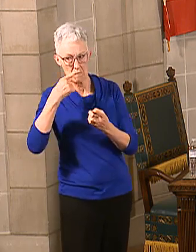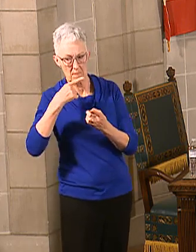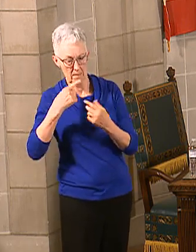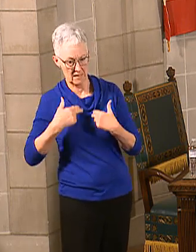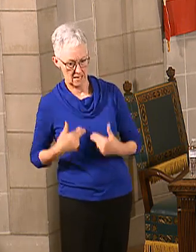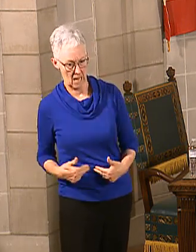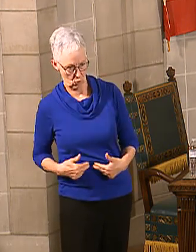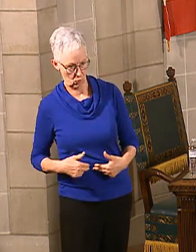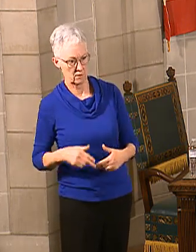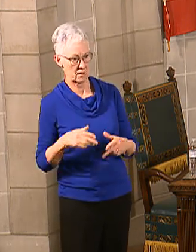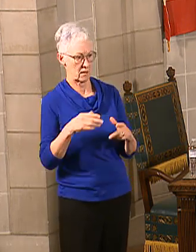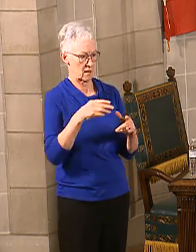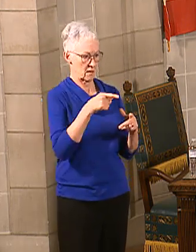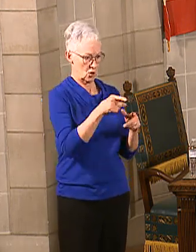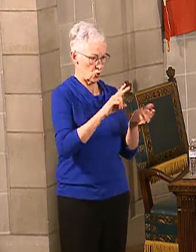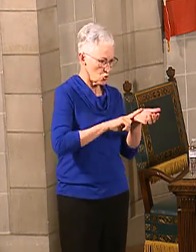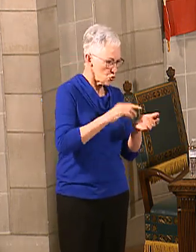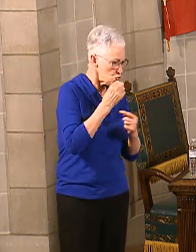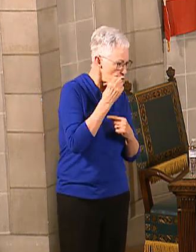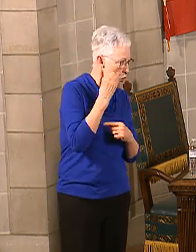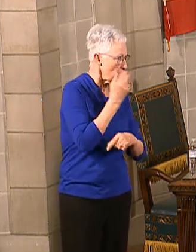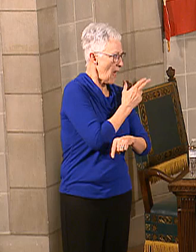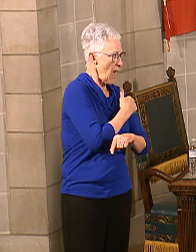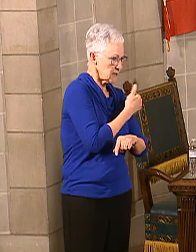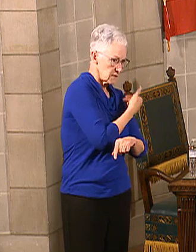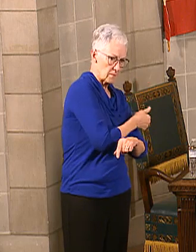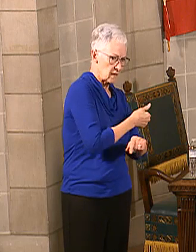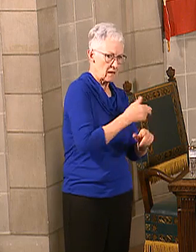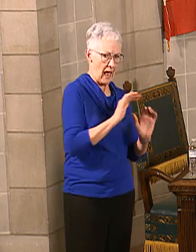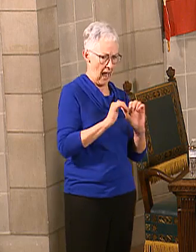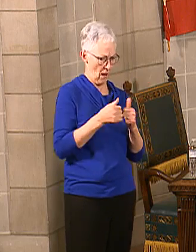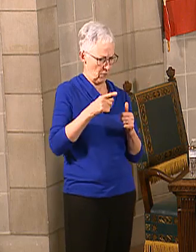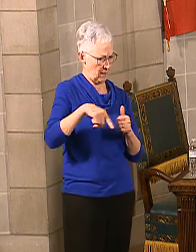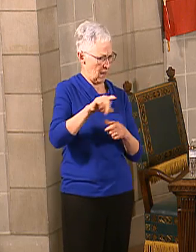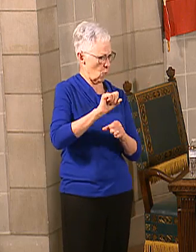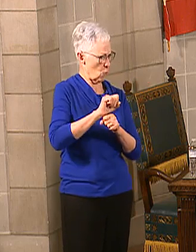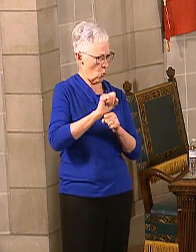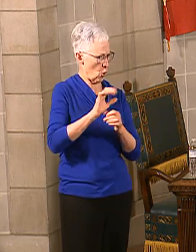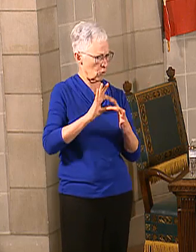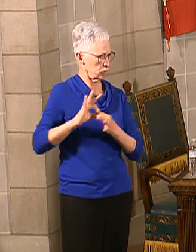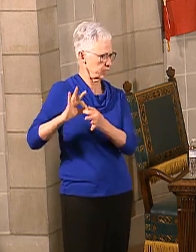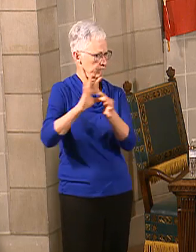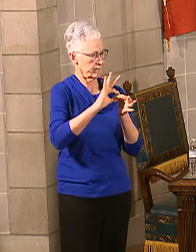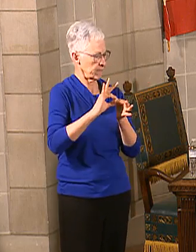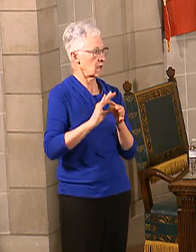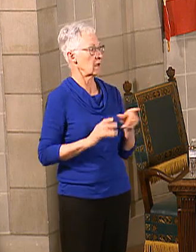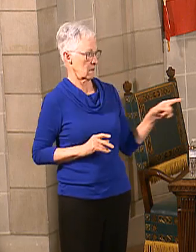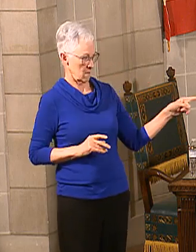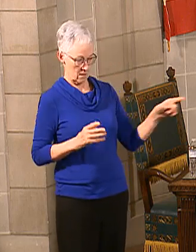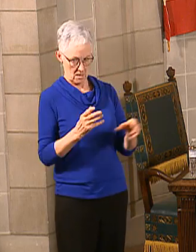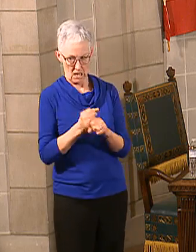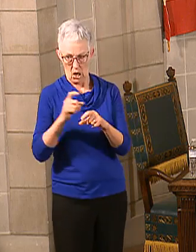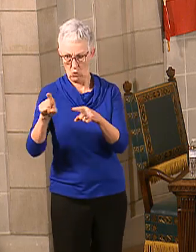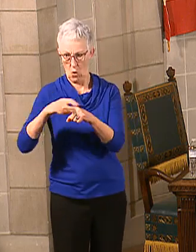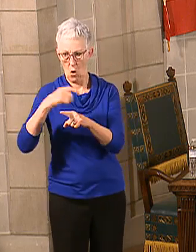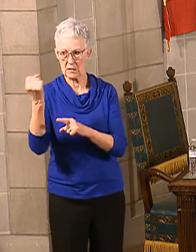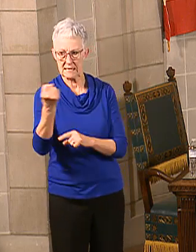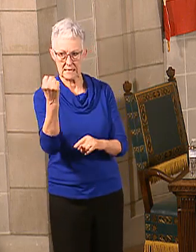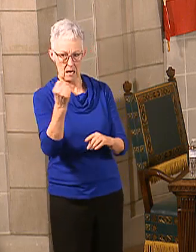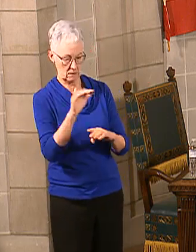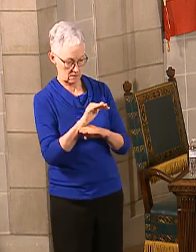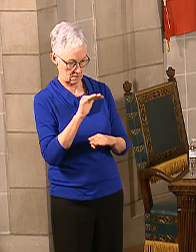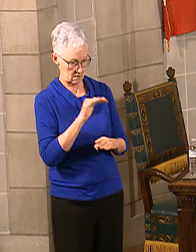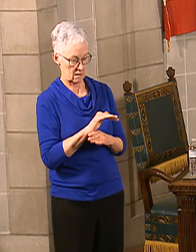call on, it's actually Saturday evening, about the concern there for what was happening at